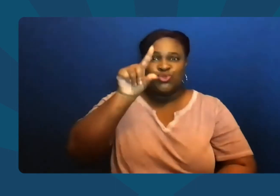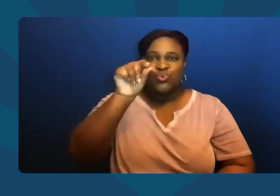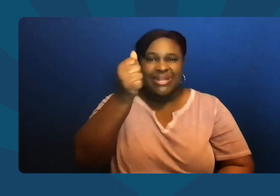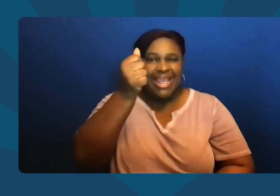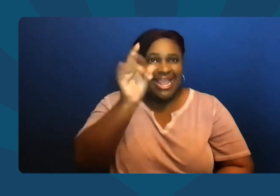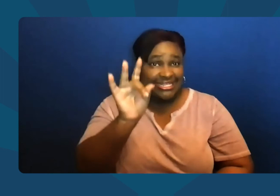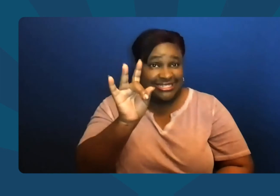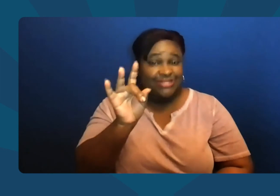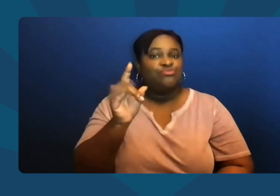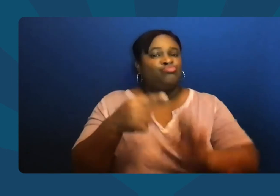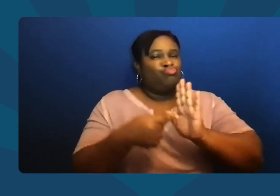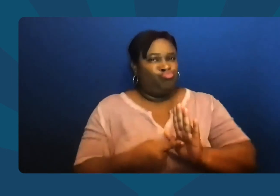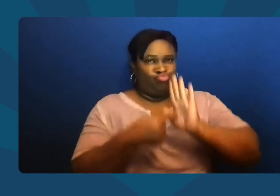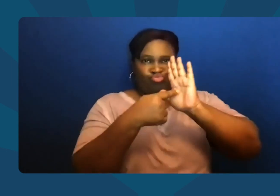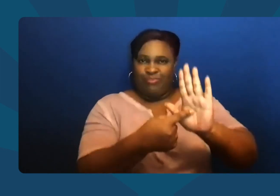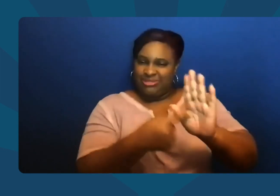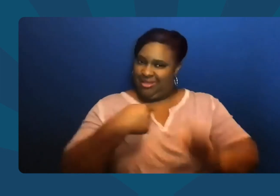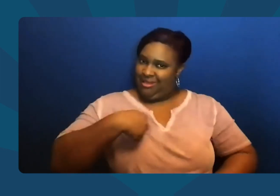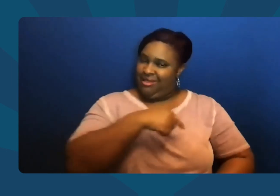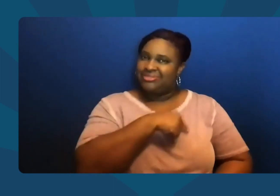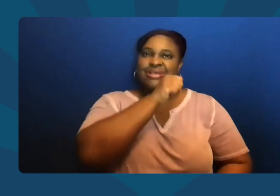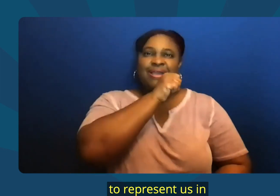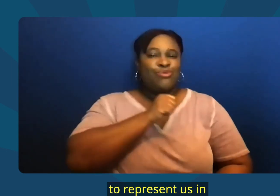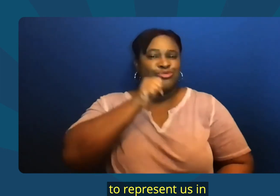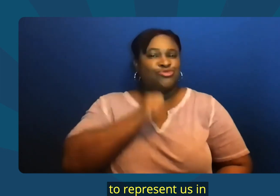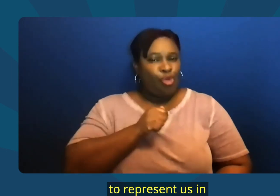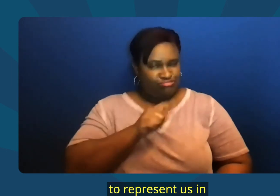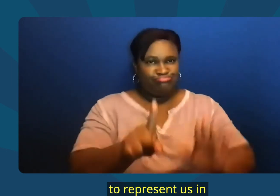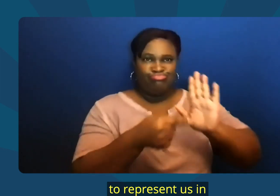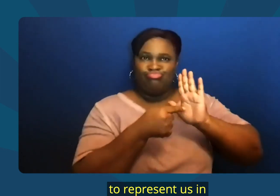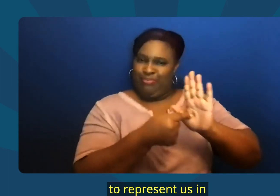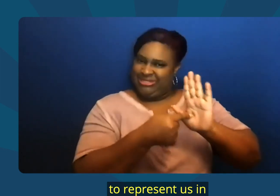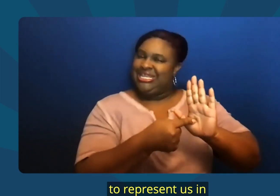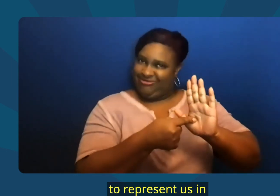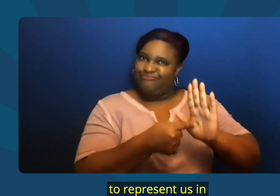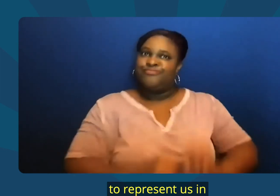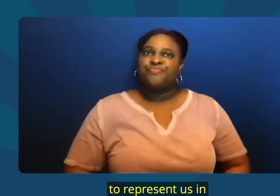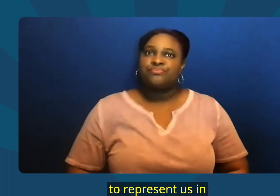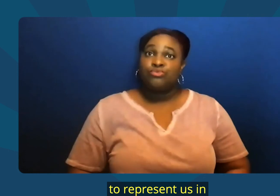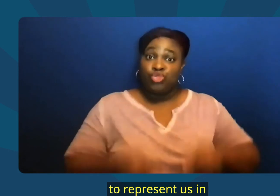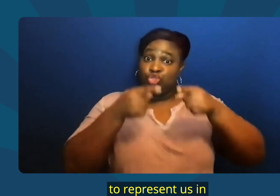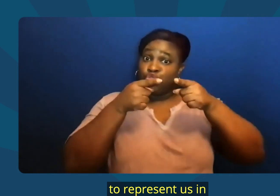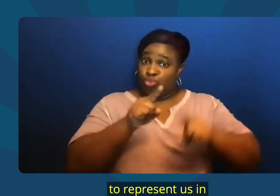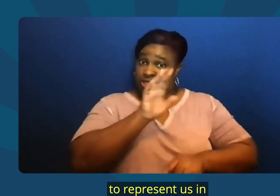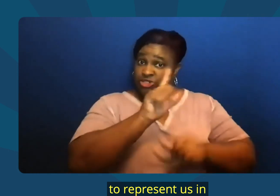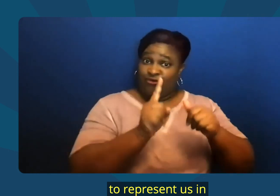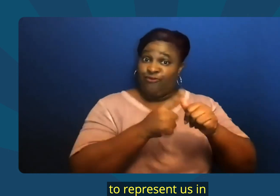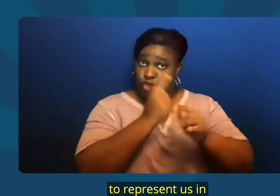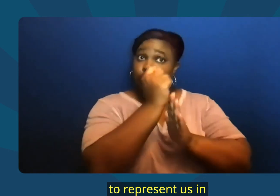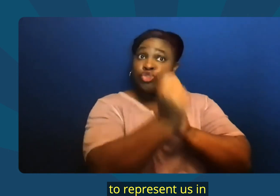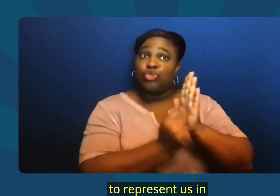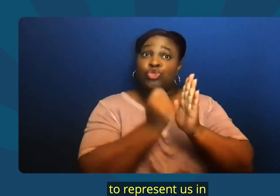Brett Roberts was elected in 2018 to represent us in the Arizona House of